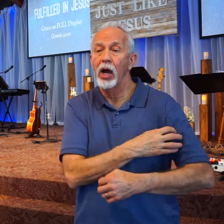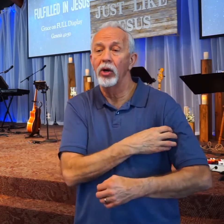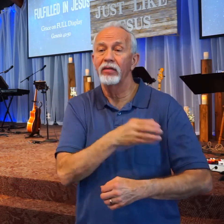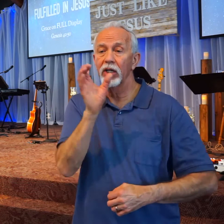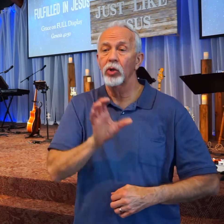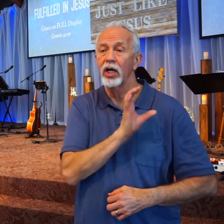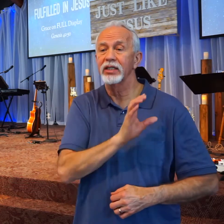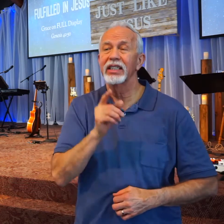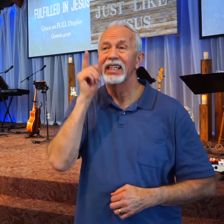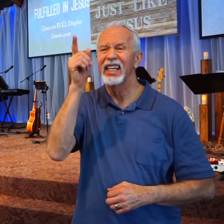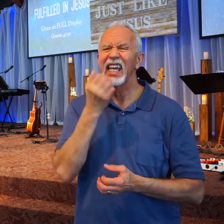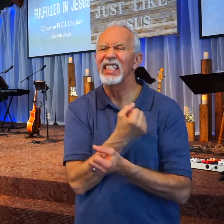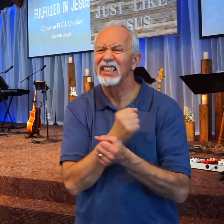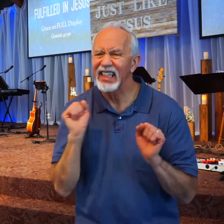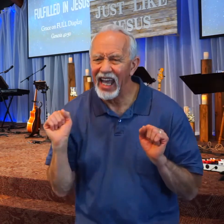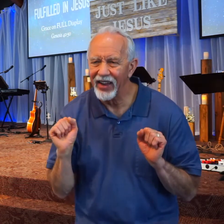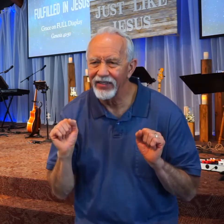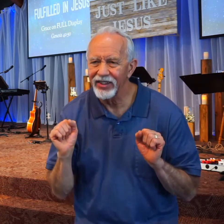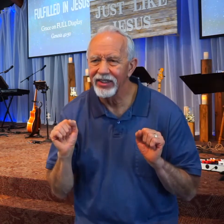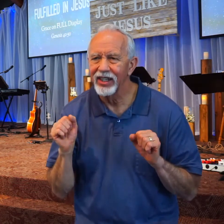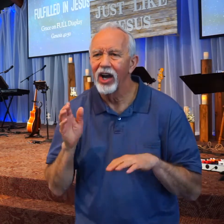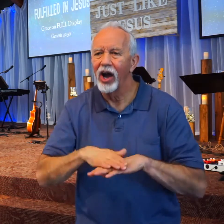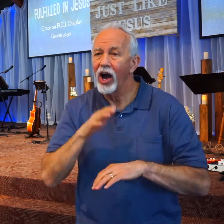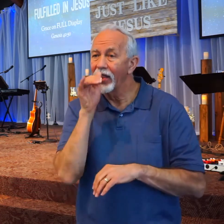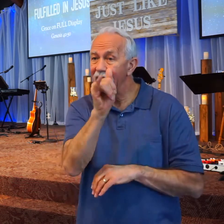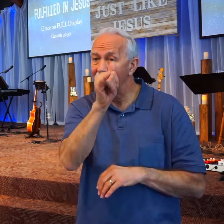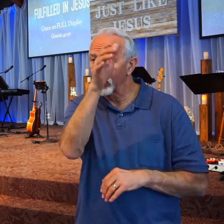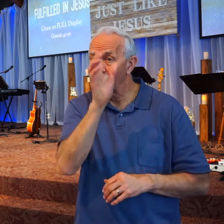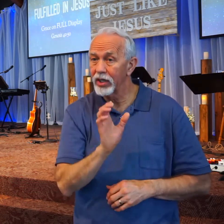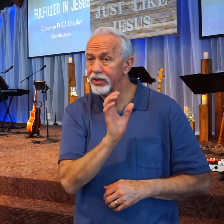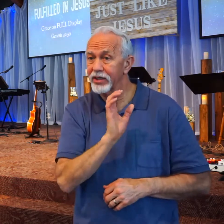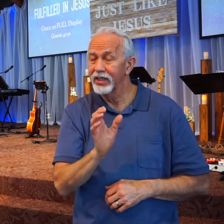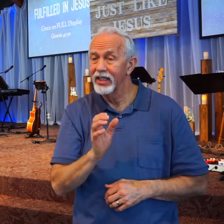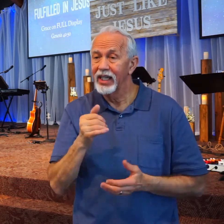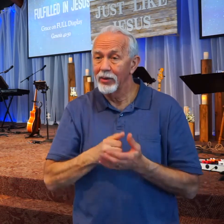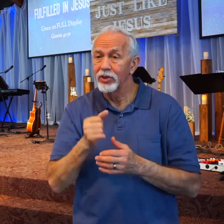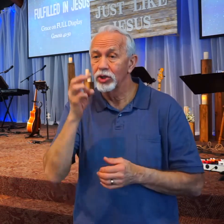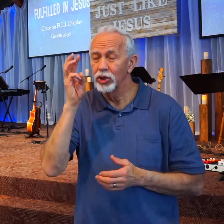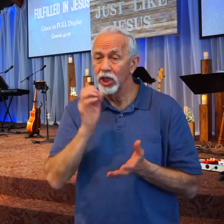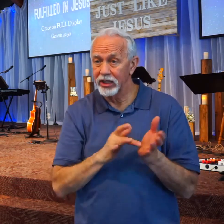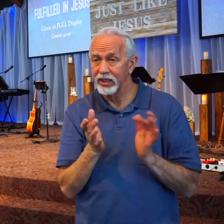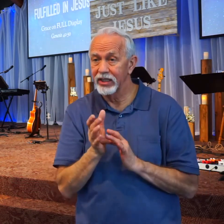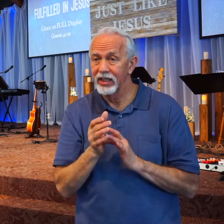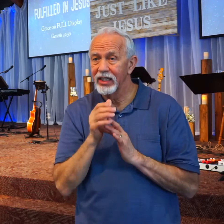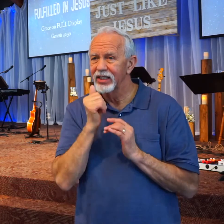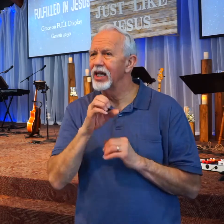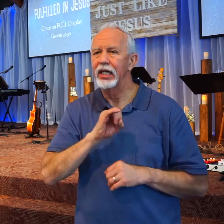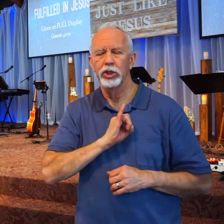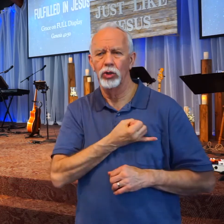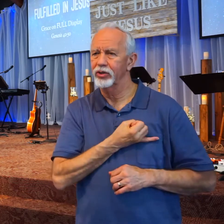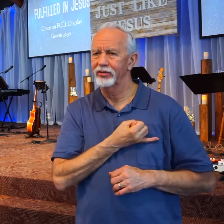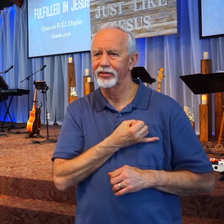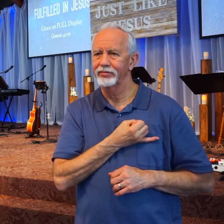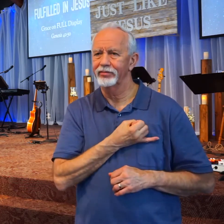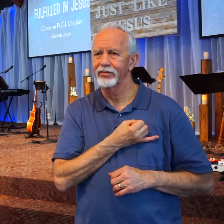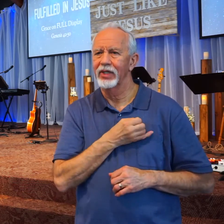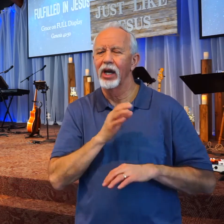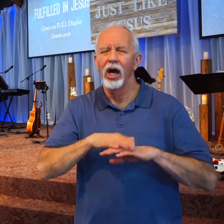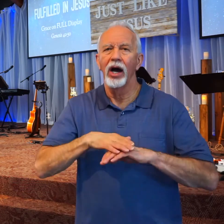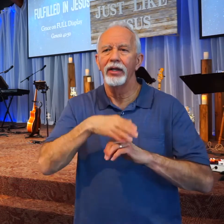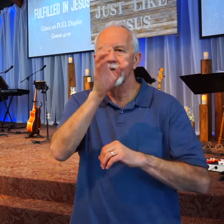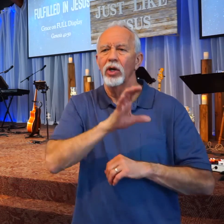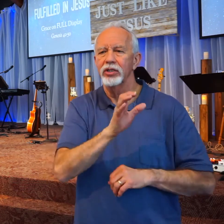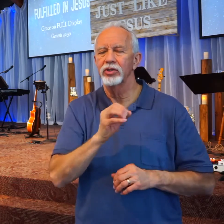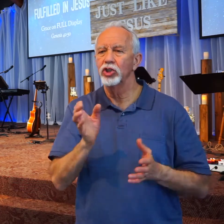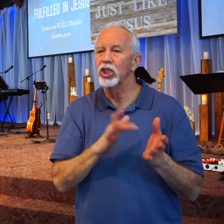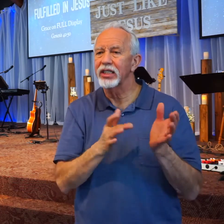saves. And on that cross, it was Jesus not Joseph. On that cross, it was